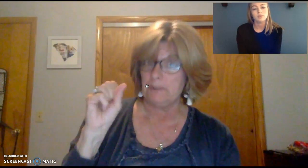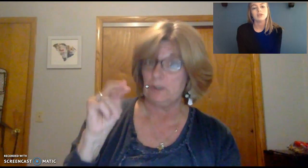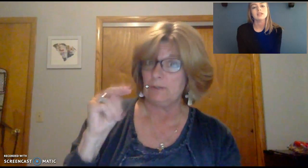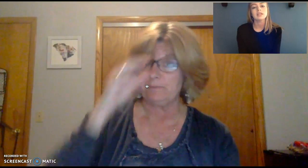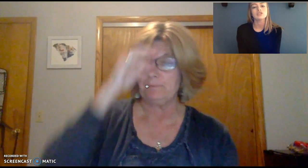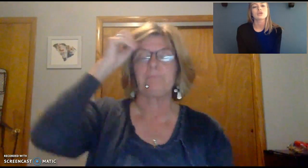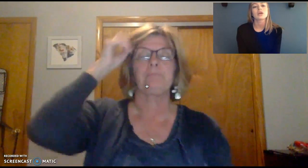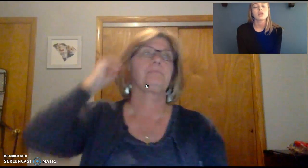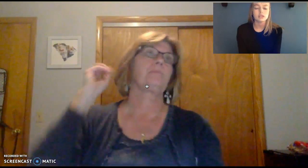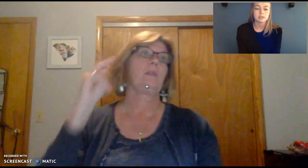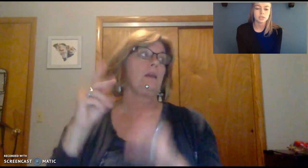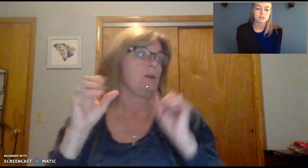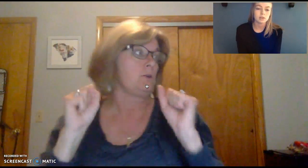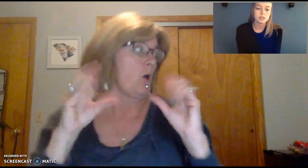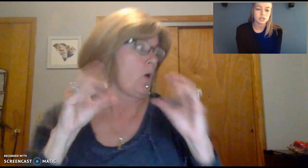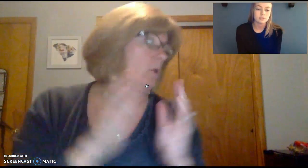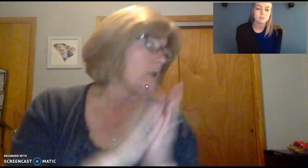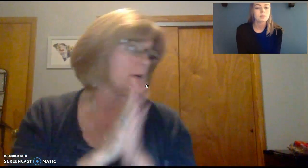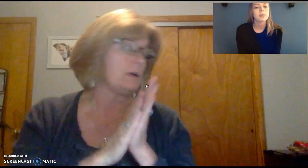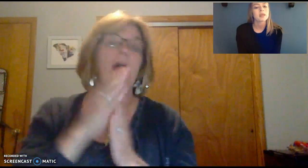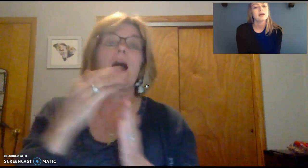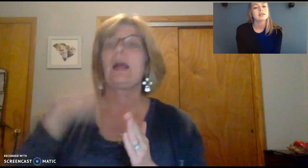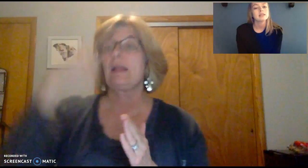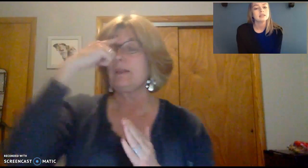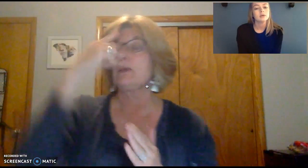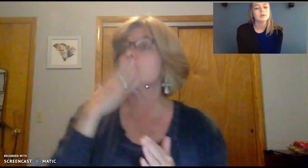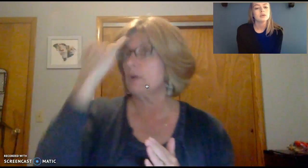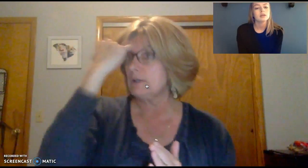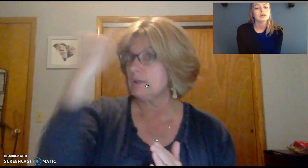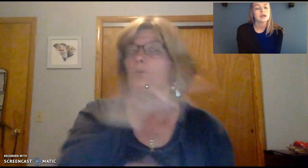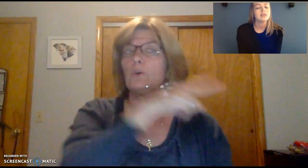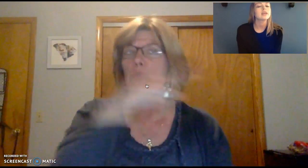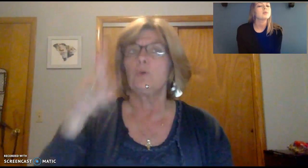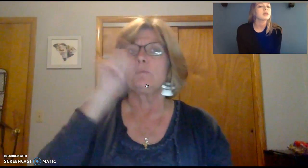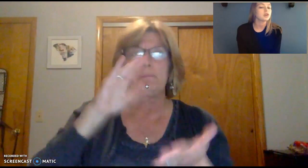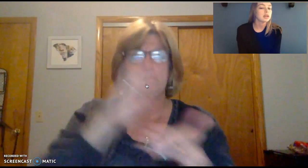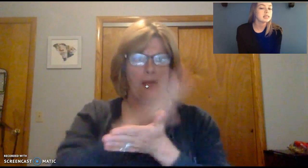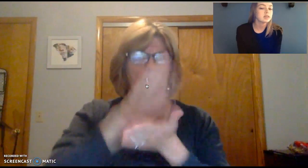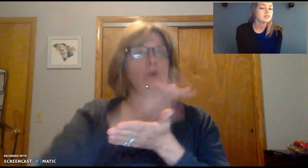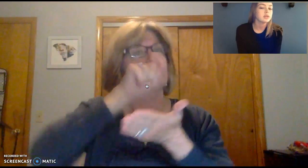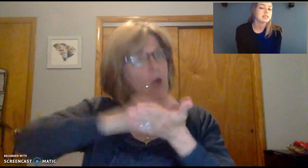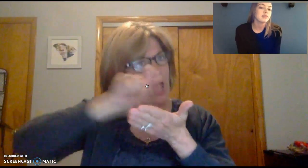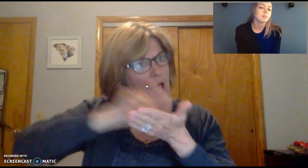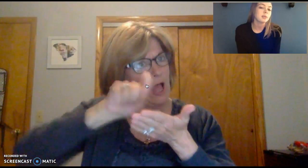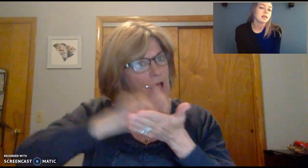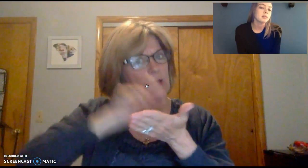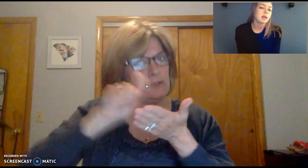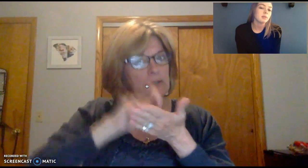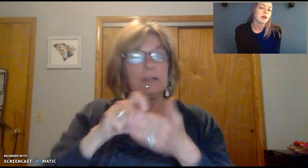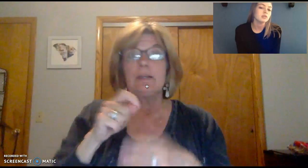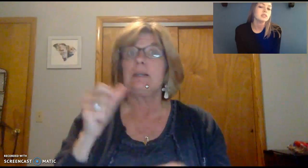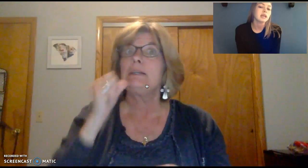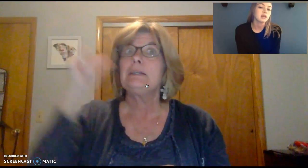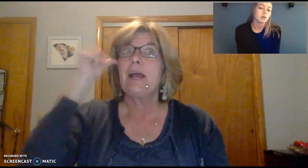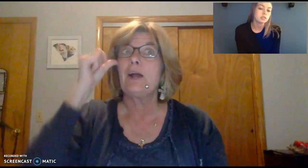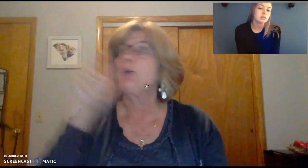I'm going to reteach the subject of commission. So, I think it would be a good idea for you guys to have a pen and paper